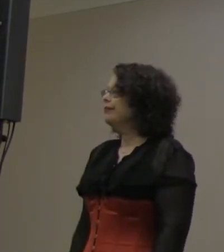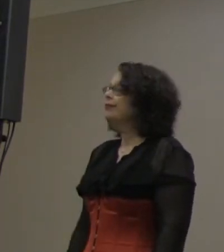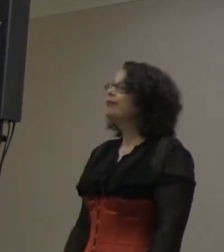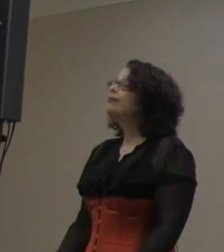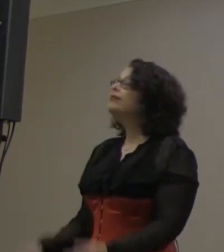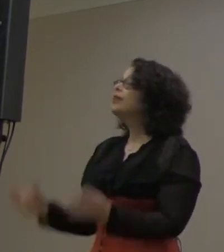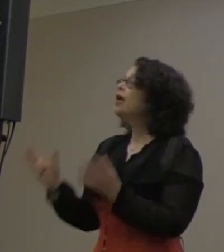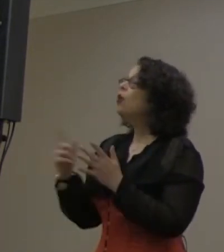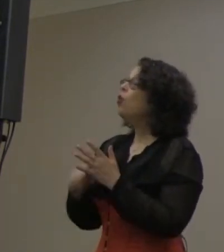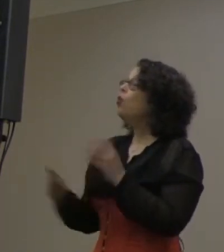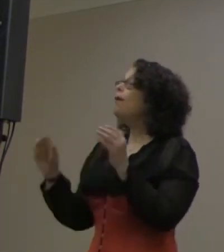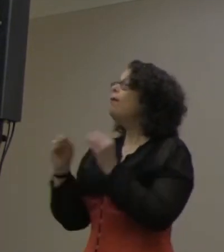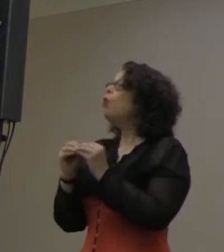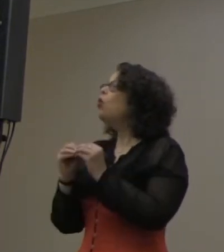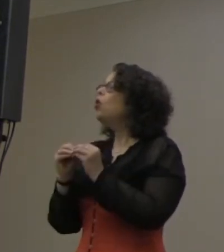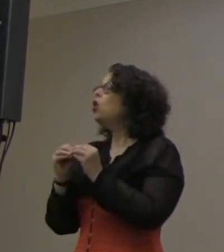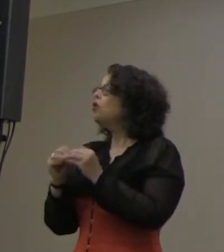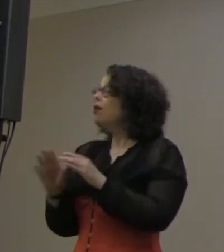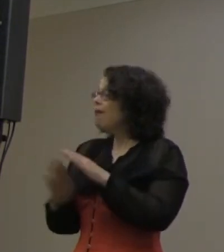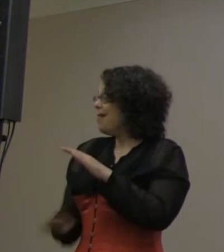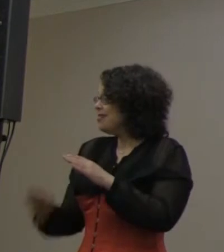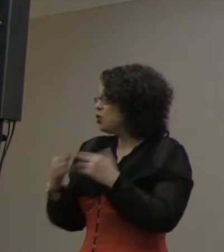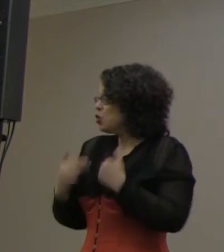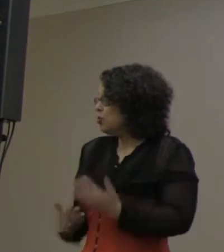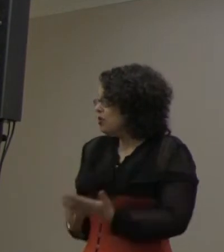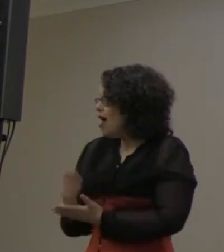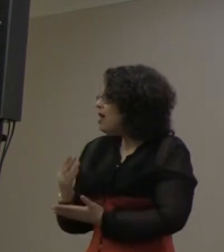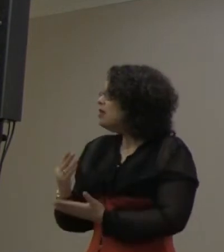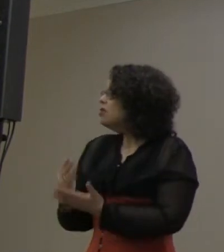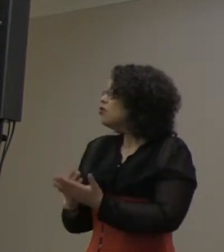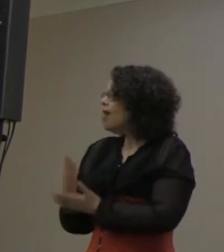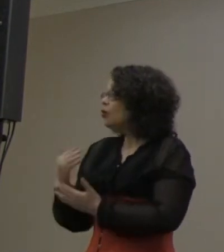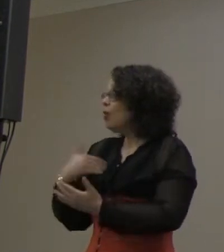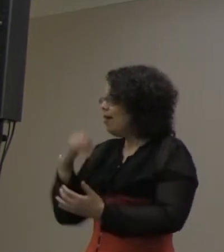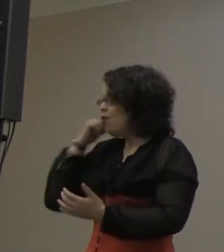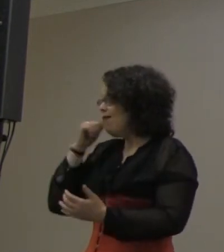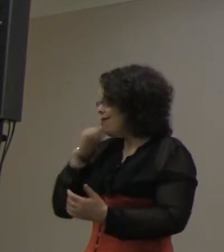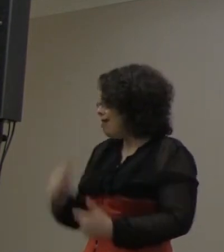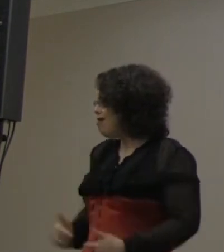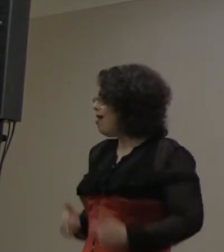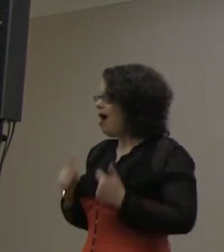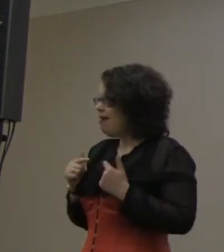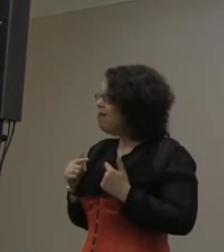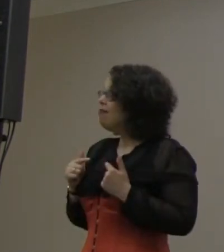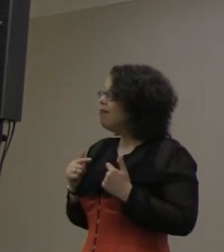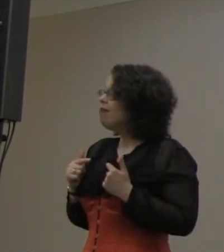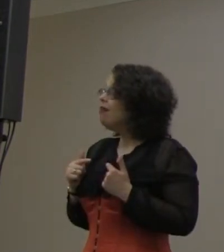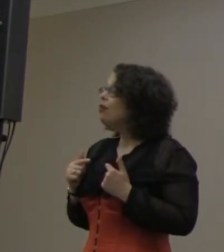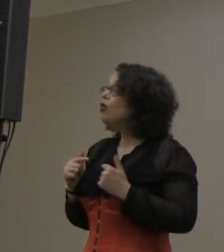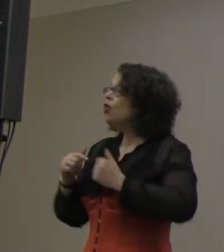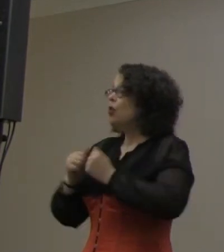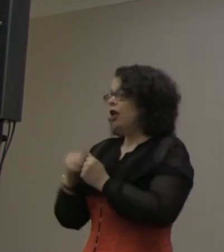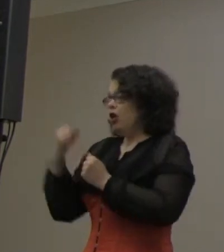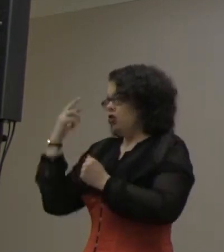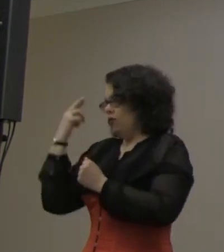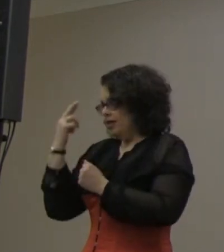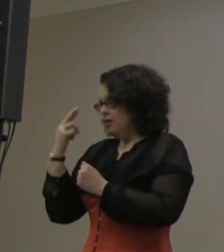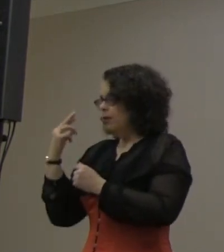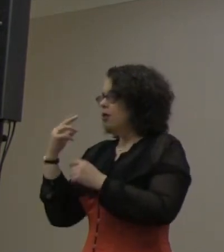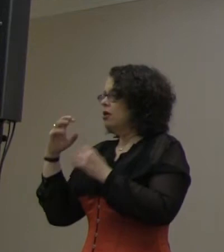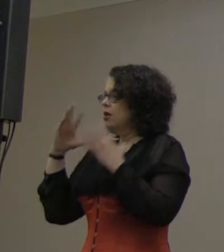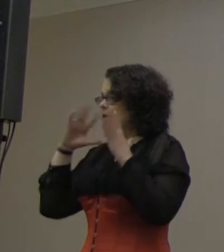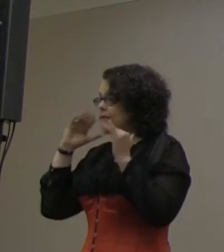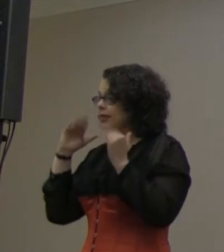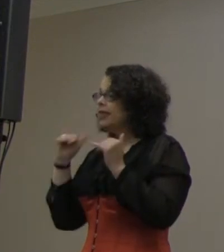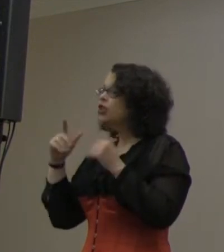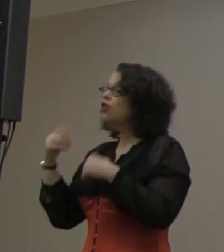And what more of an essential right is there than the right to go about your daily life and have a reasonable expectation you